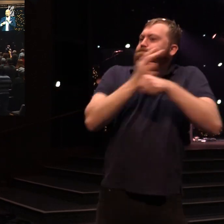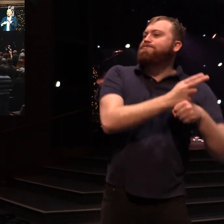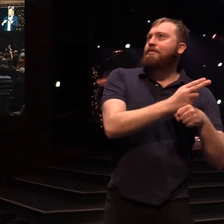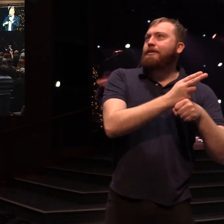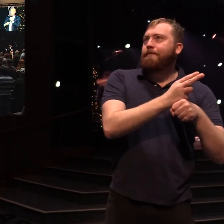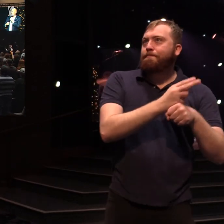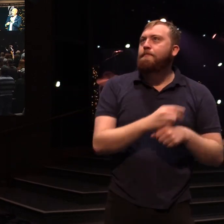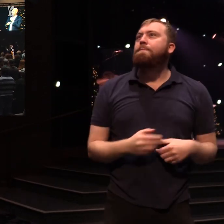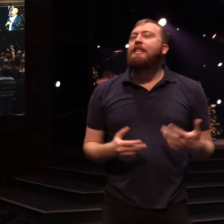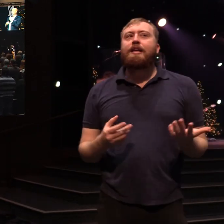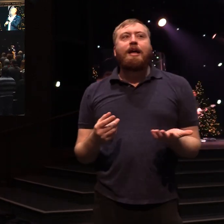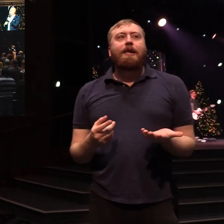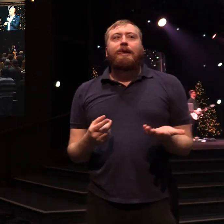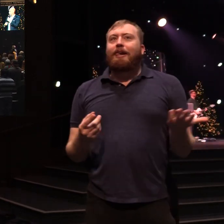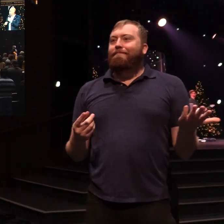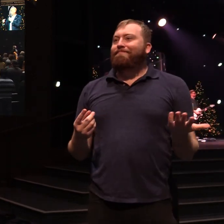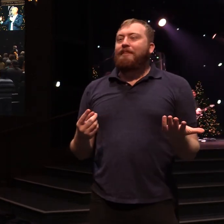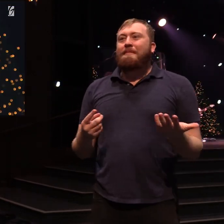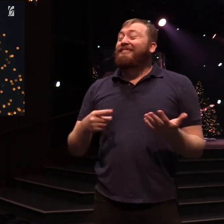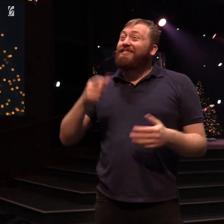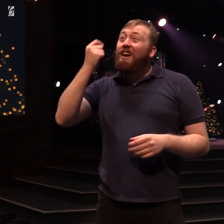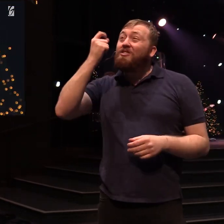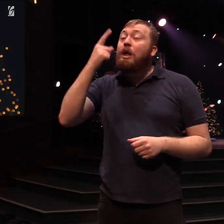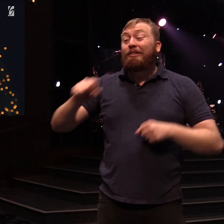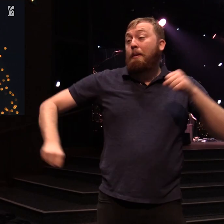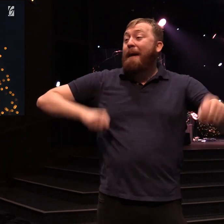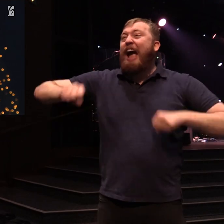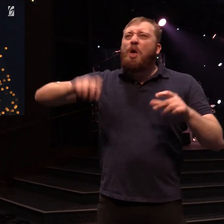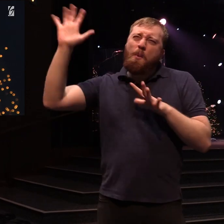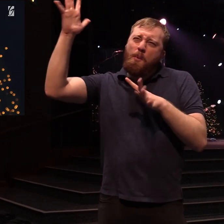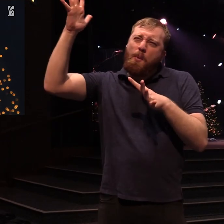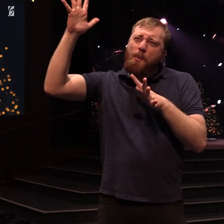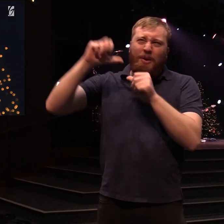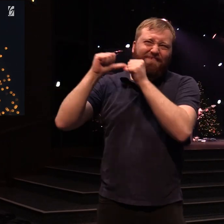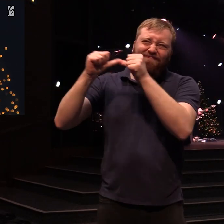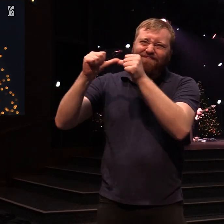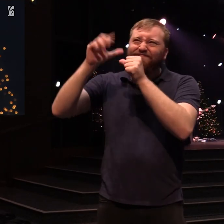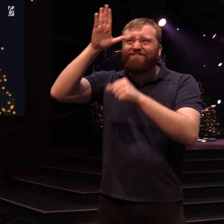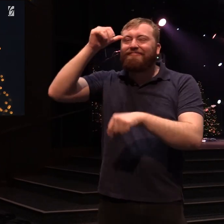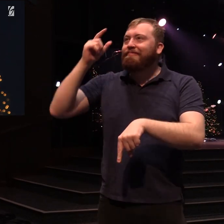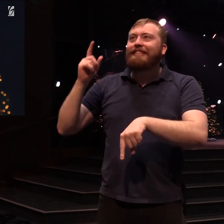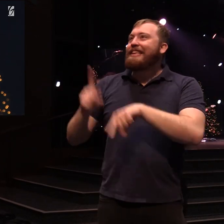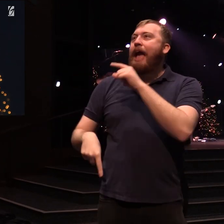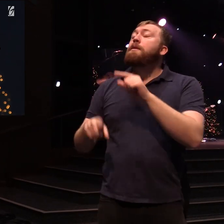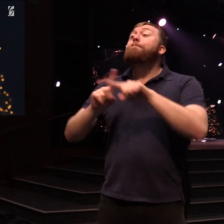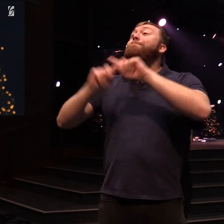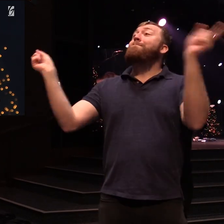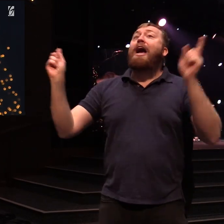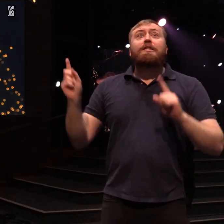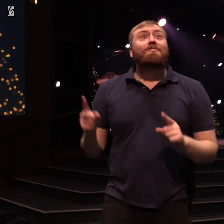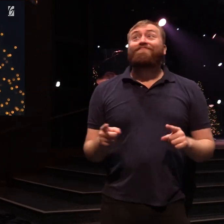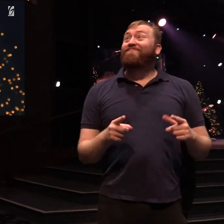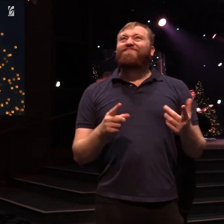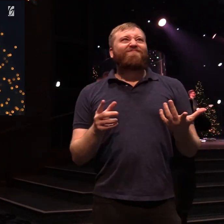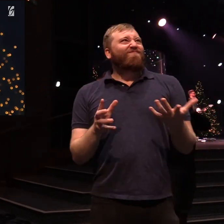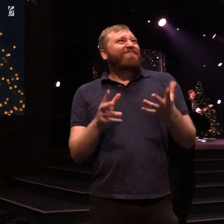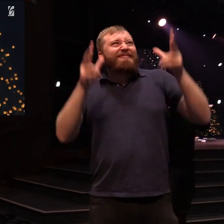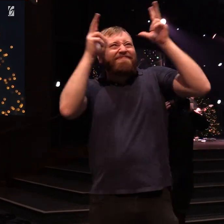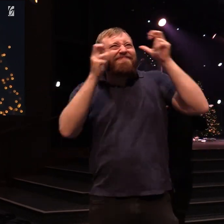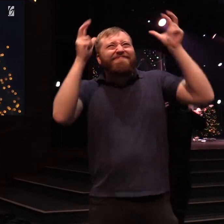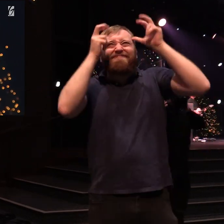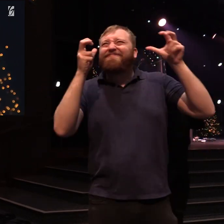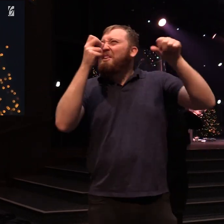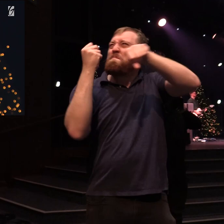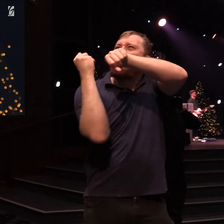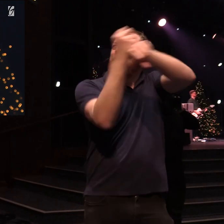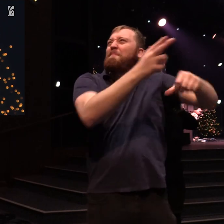I feel this sometimes on the bike, I can't beat that wind, but here's what I know in the spirit. Greater is he that's in me than he that is in the world. The wind of the